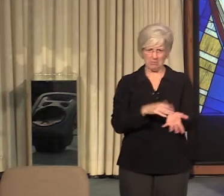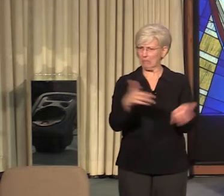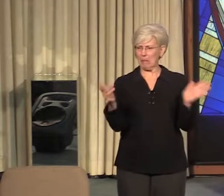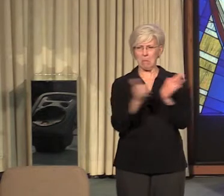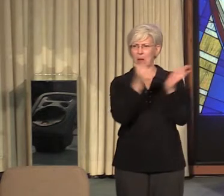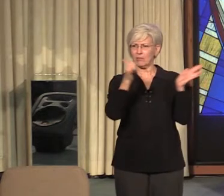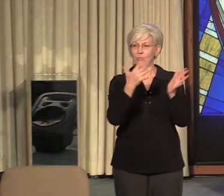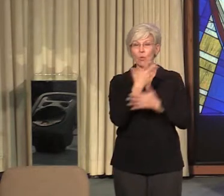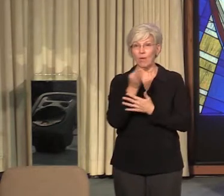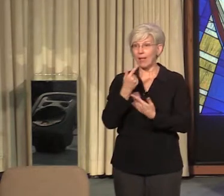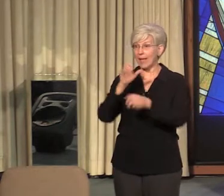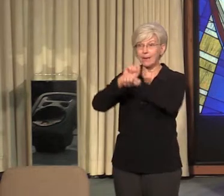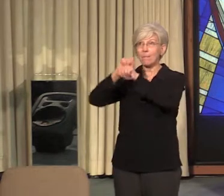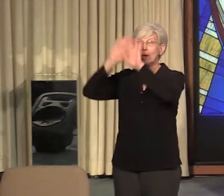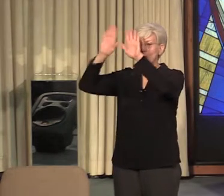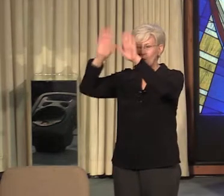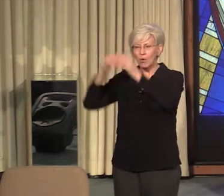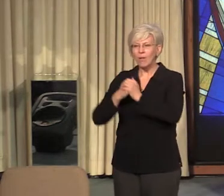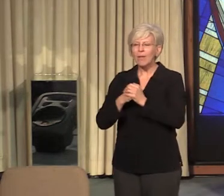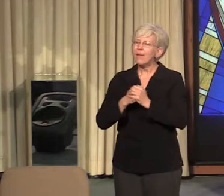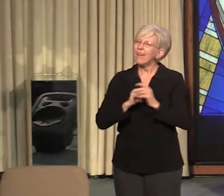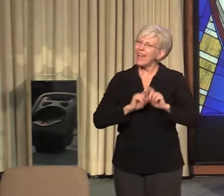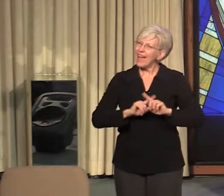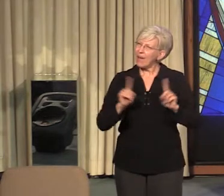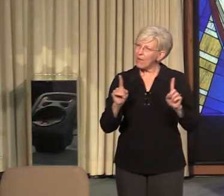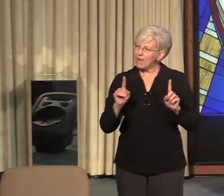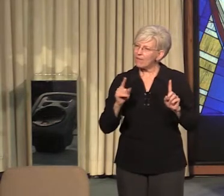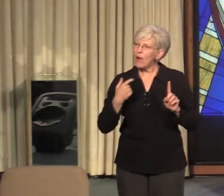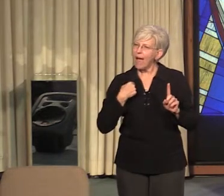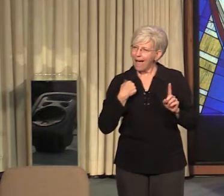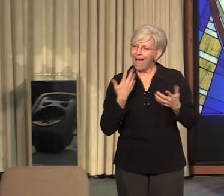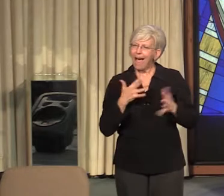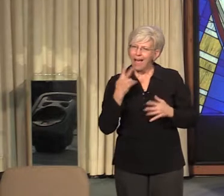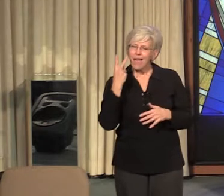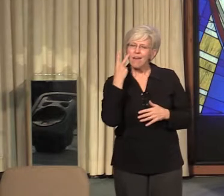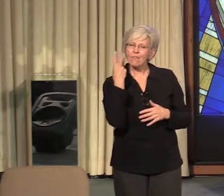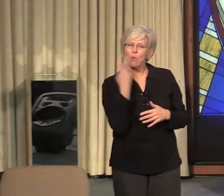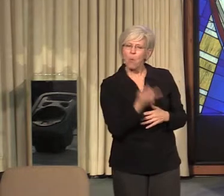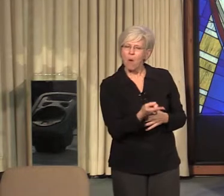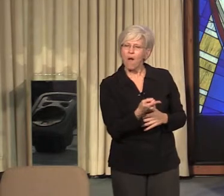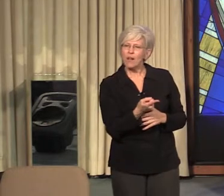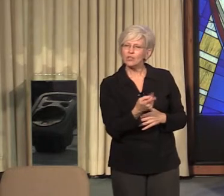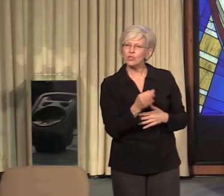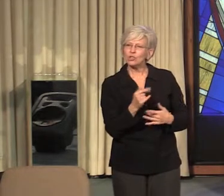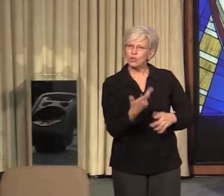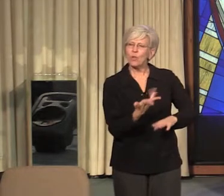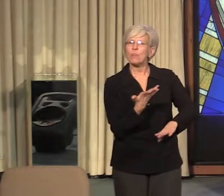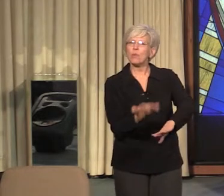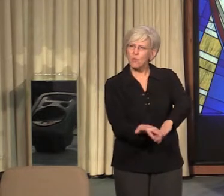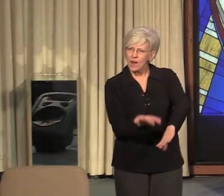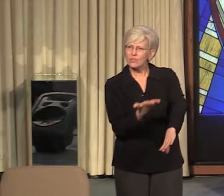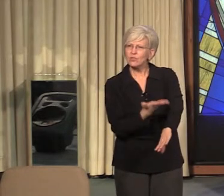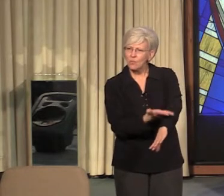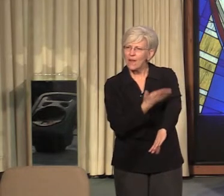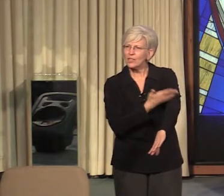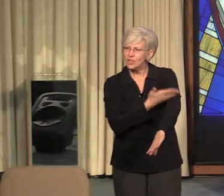standpoint. However, I have watched the restoration year after year as I applied the power of thought, and